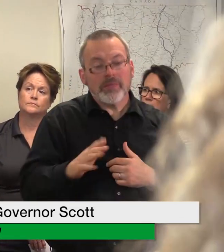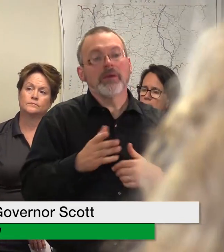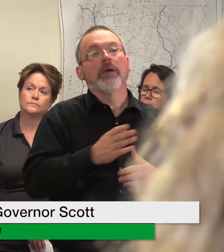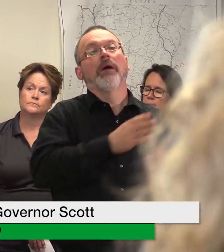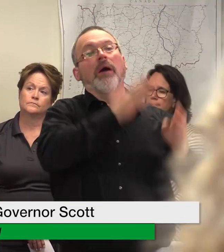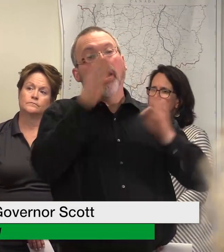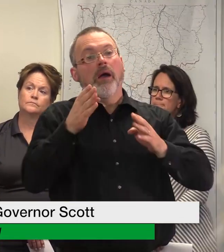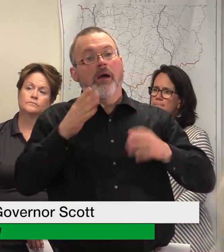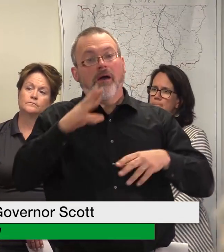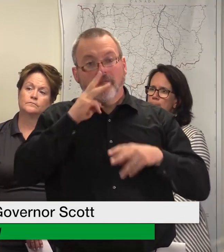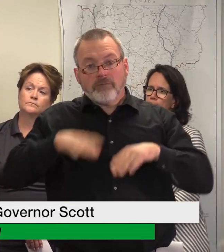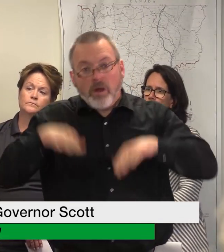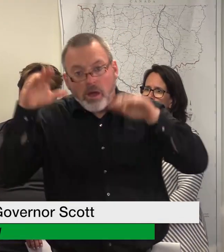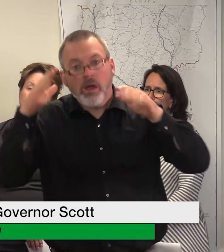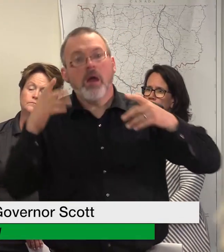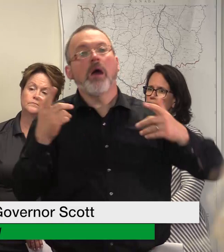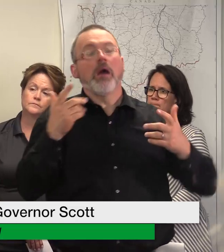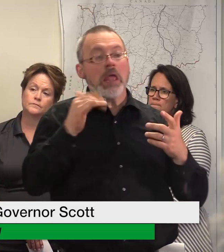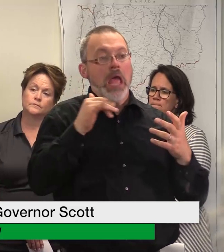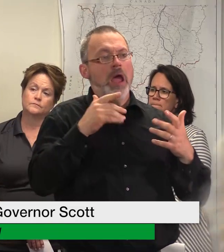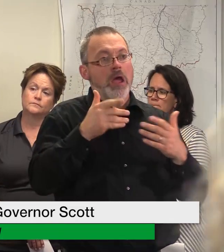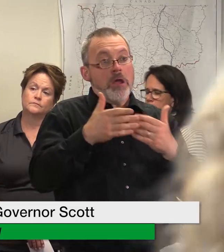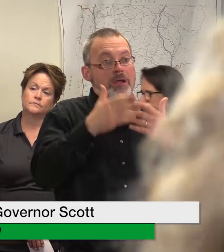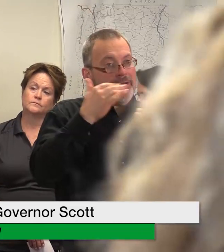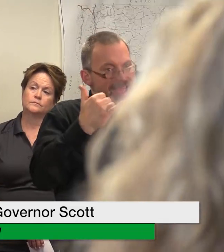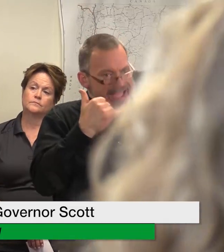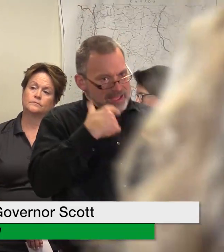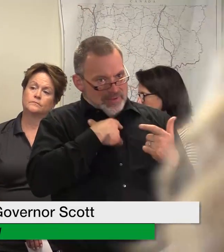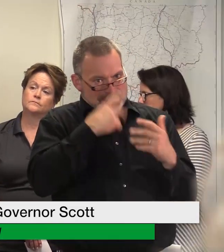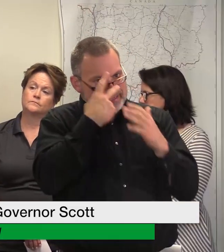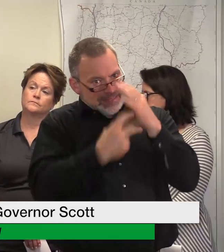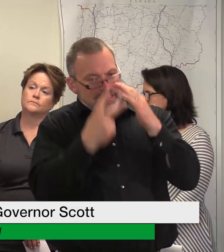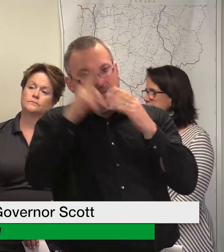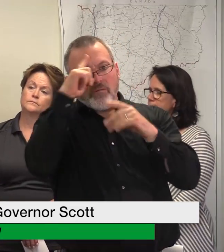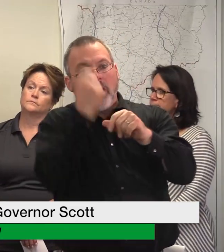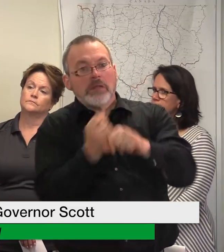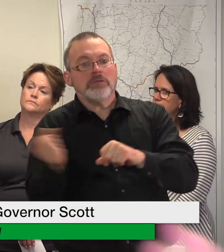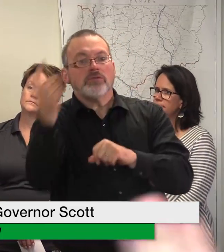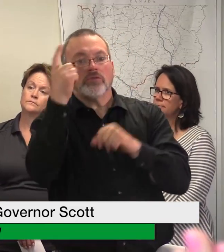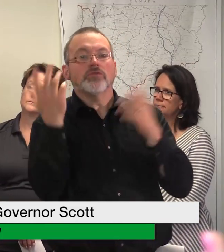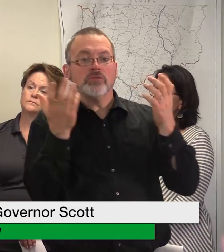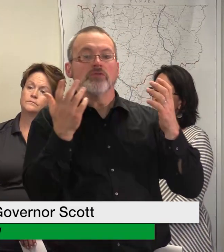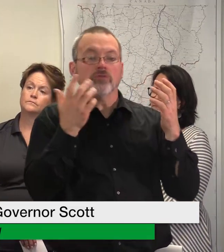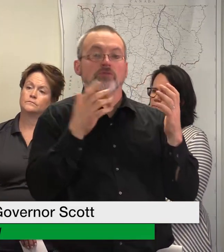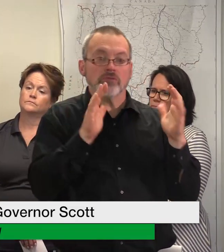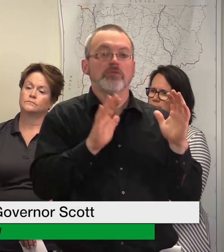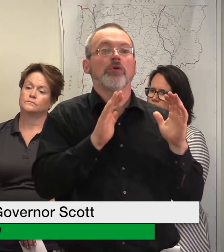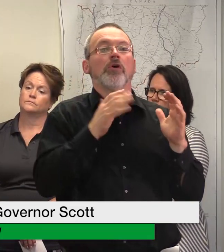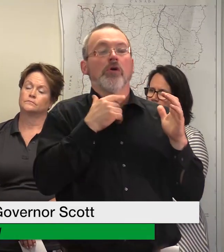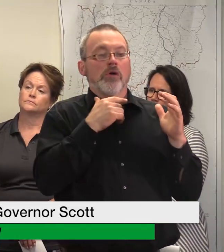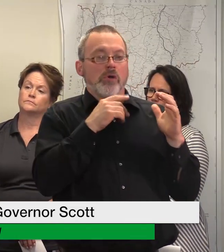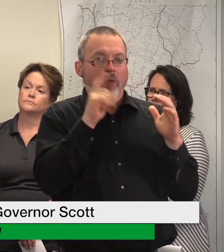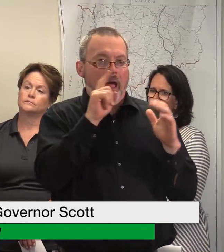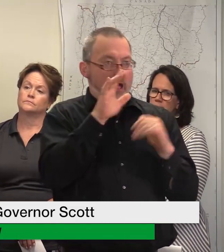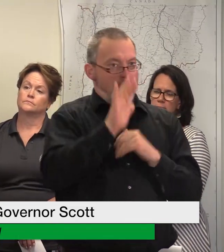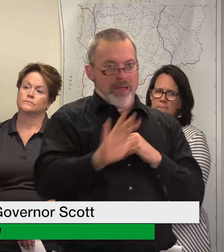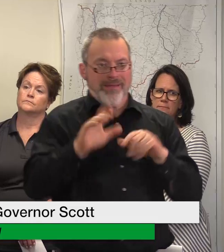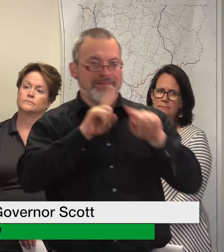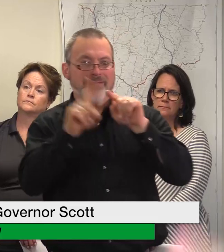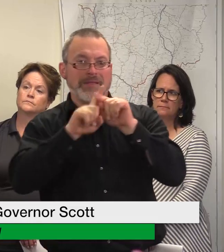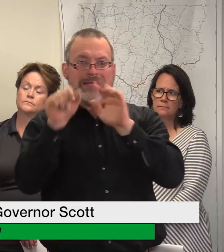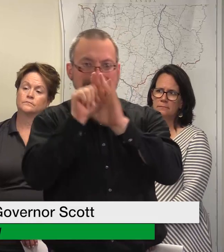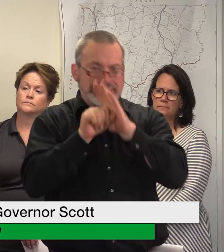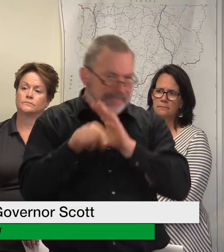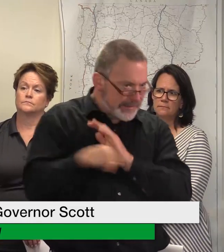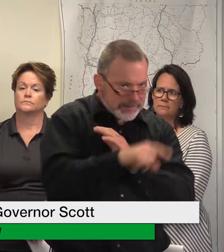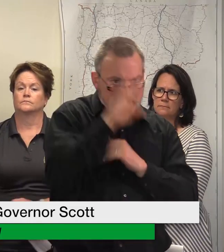funding they need to support states, territories, tribes, should they be impacted by a storm. But